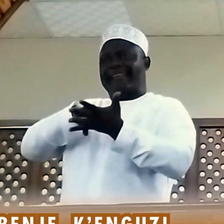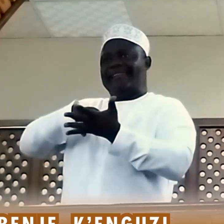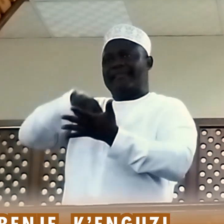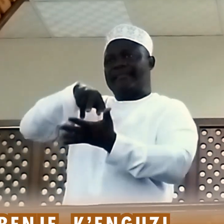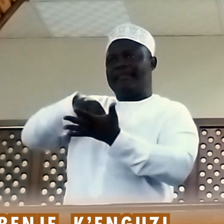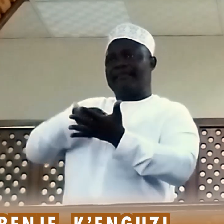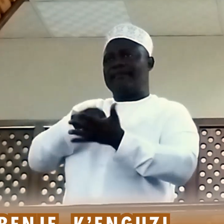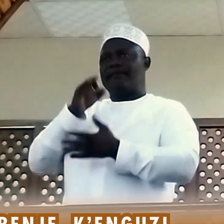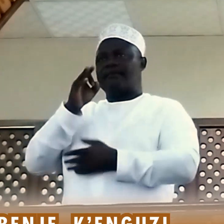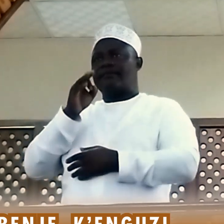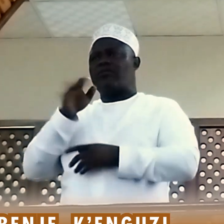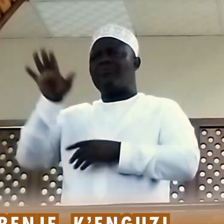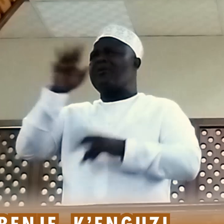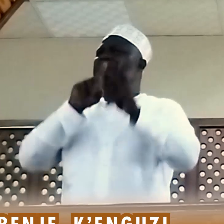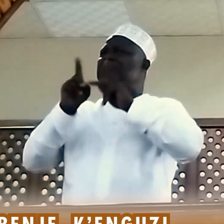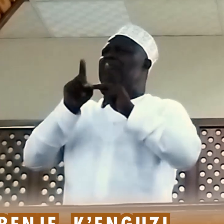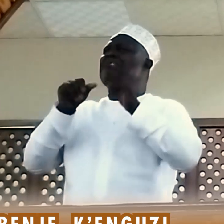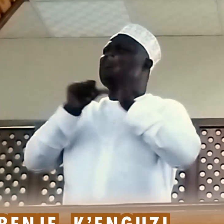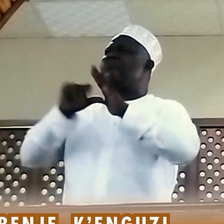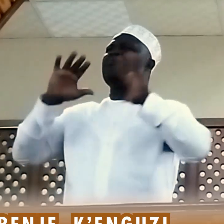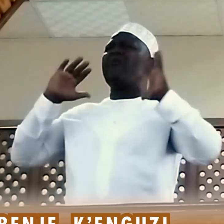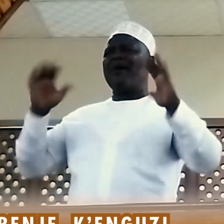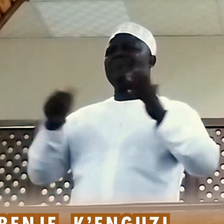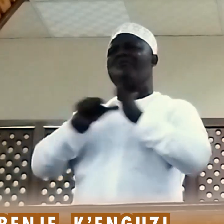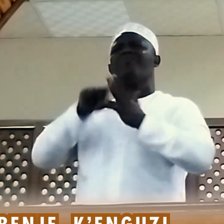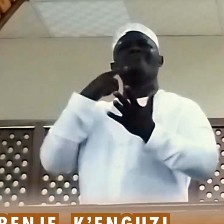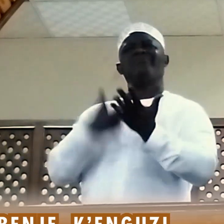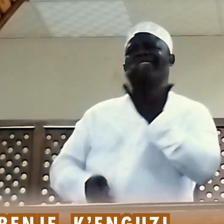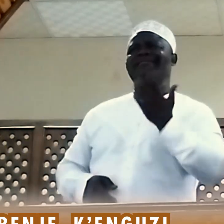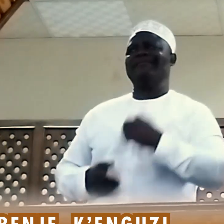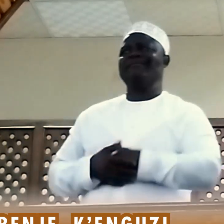awantu aga nti abantu babadde ki